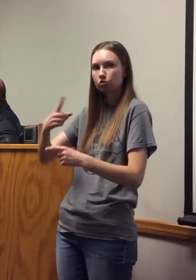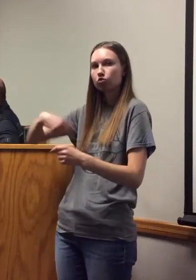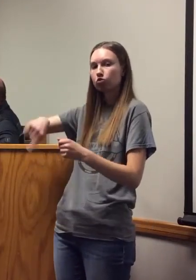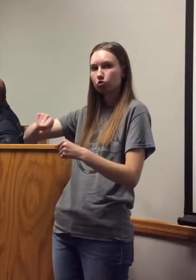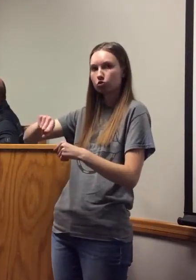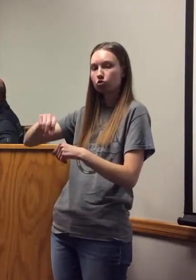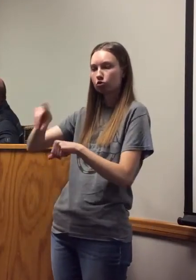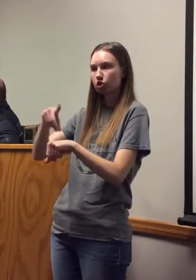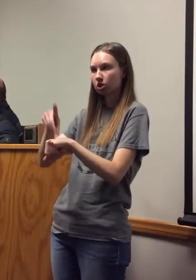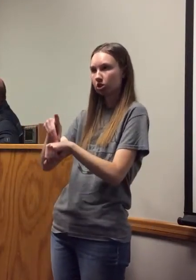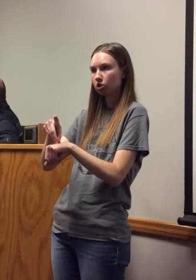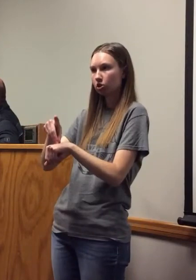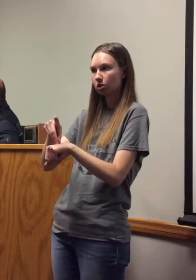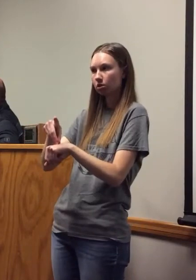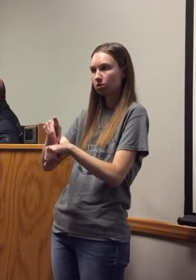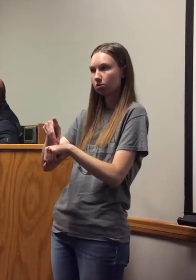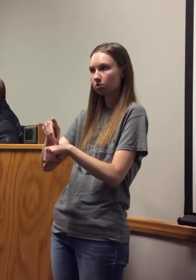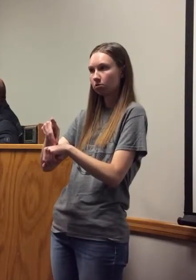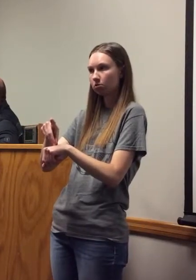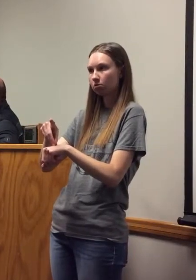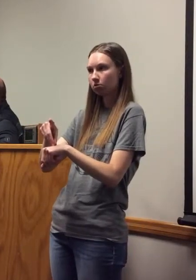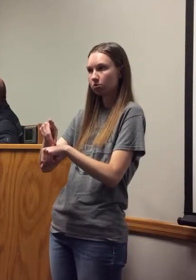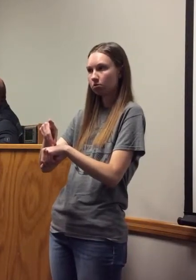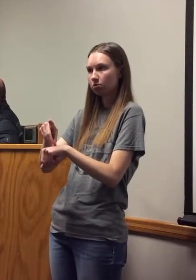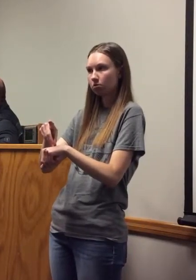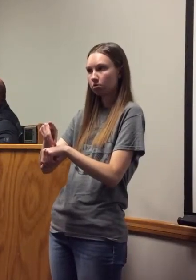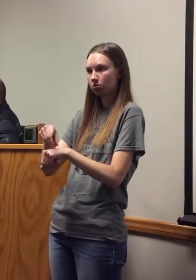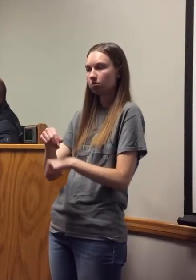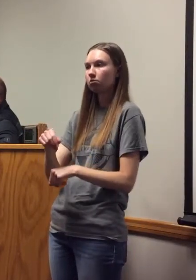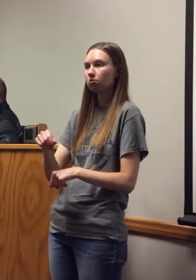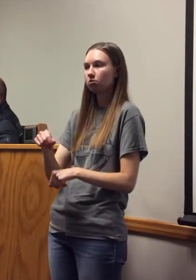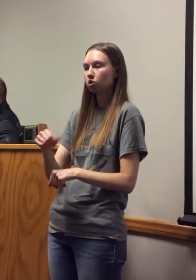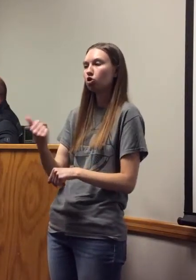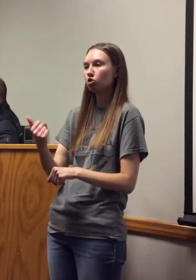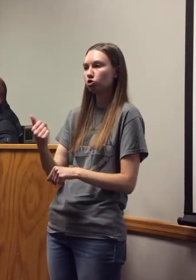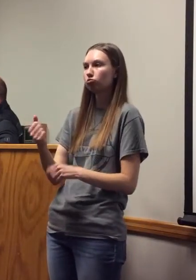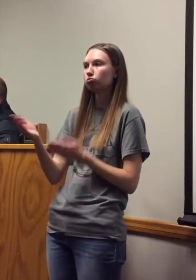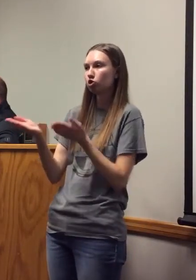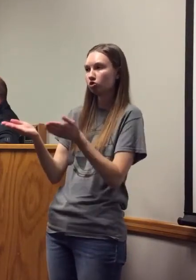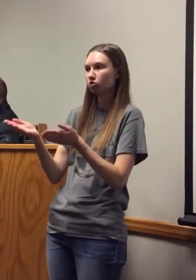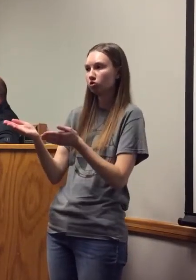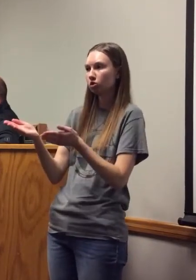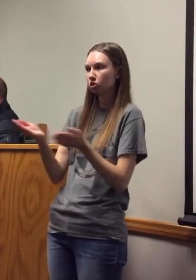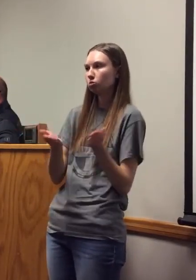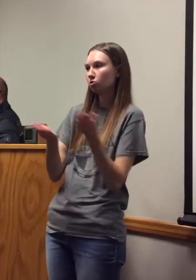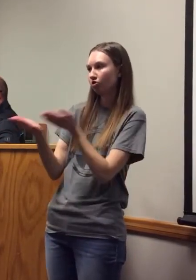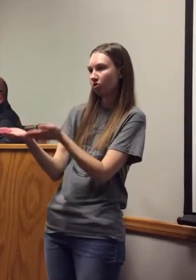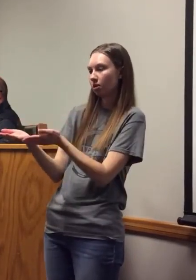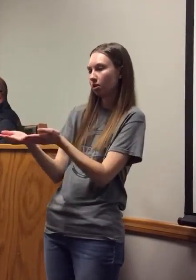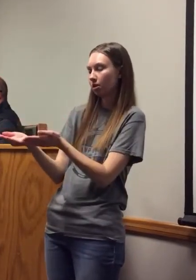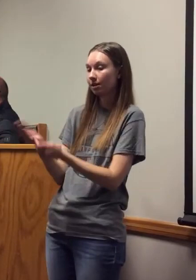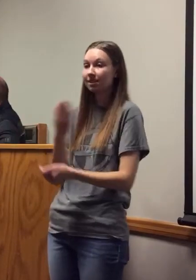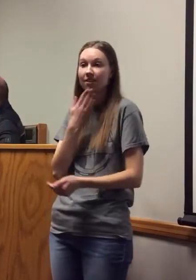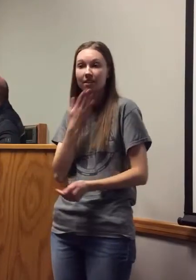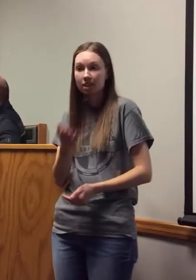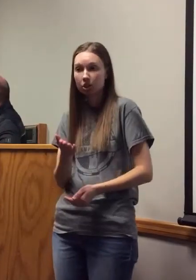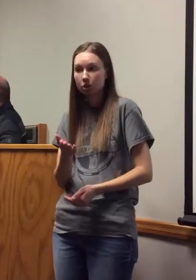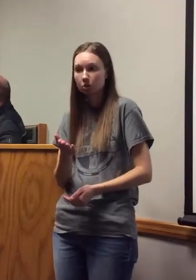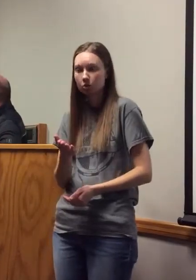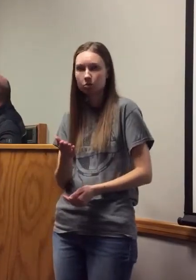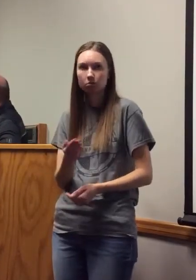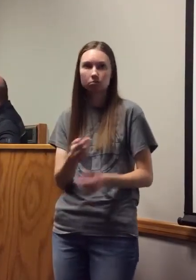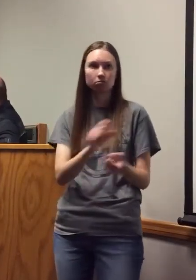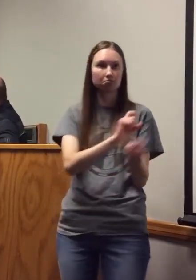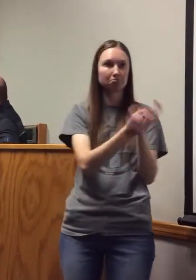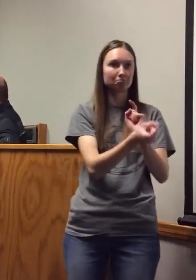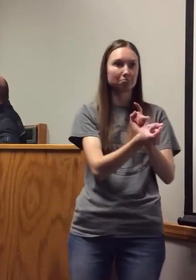summary of some of the services that we can provide. Thank you, Joan. Okay, I just wanted to